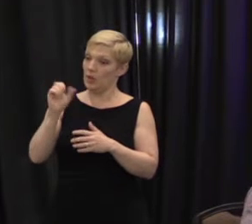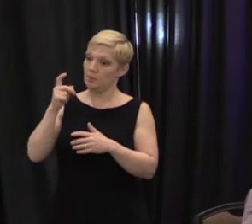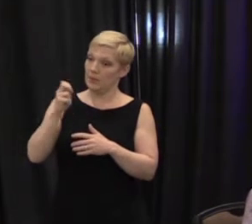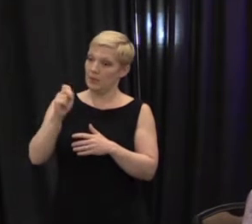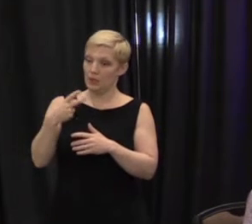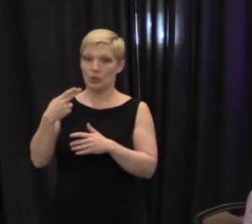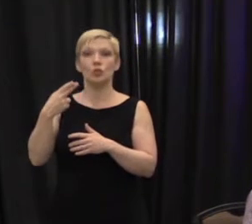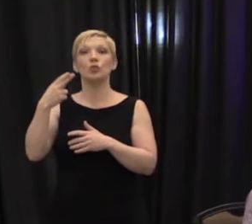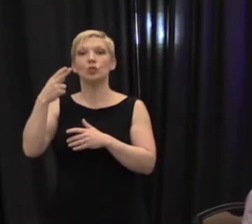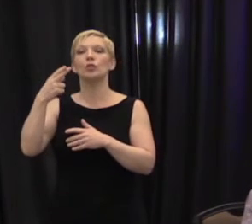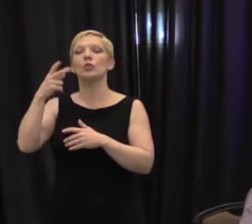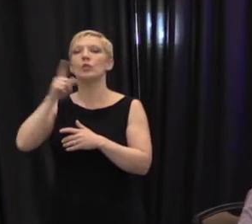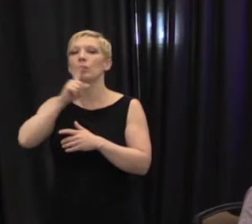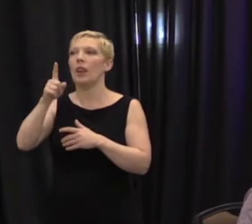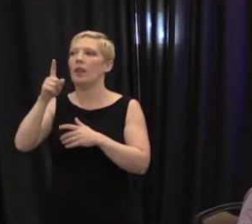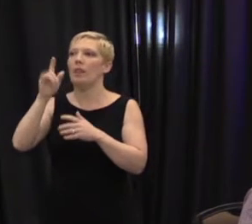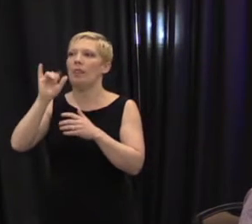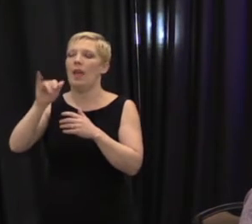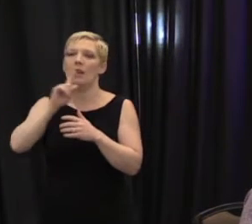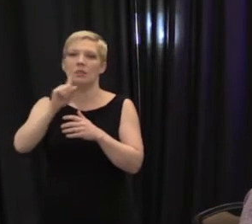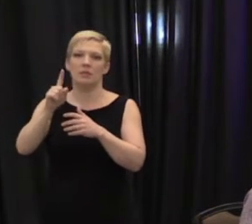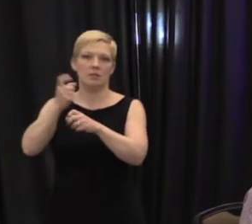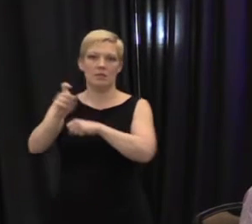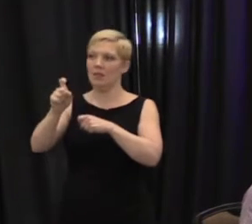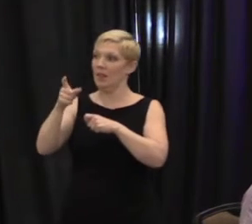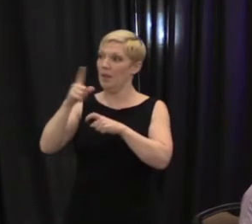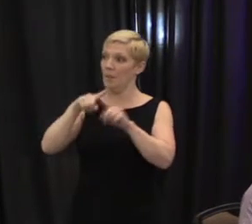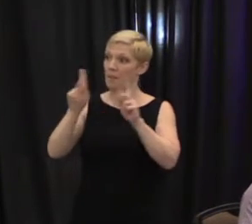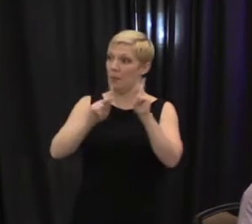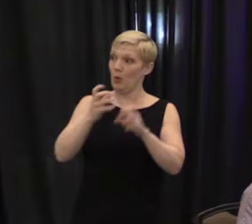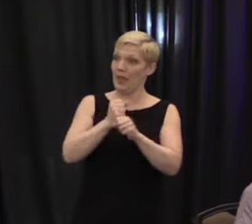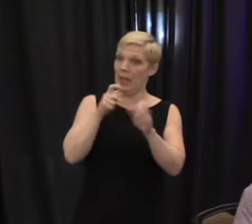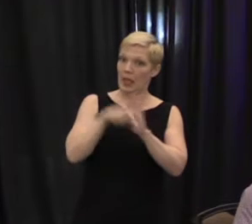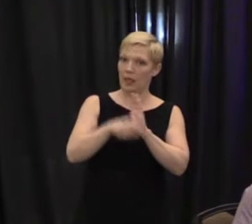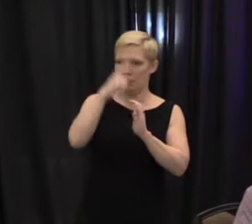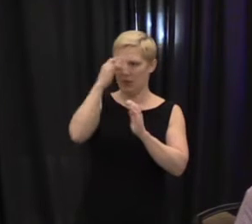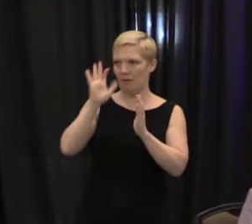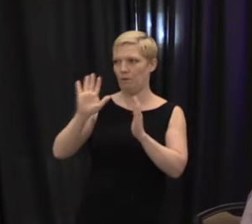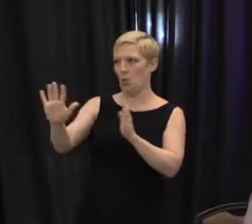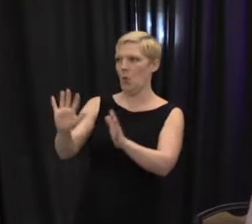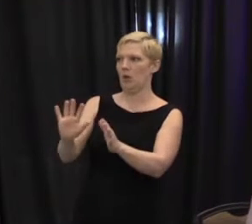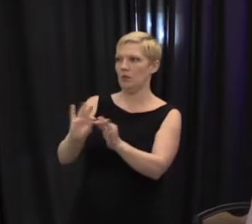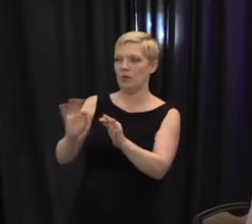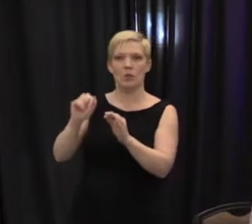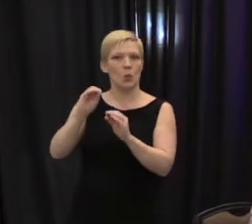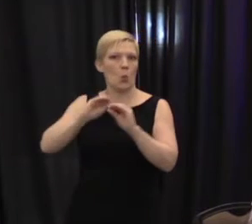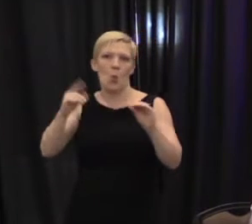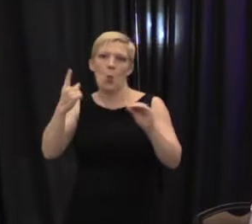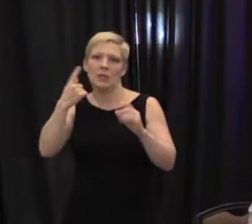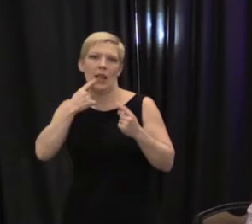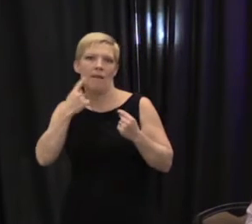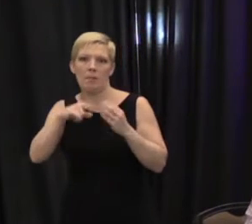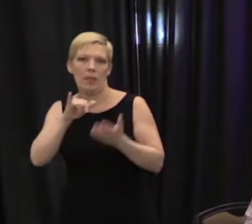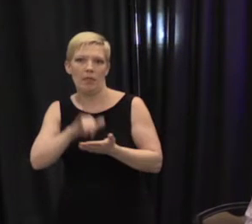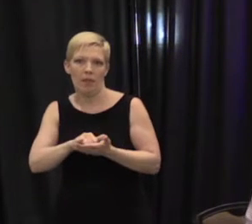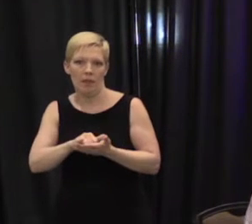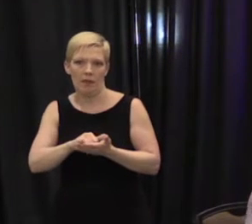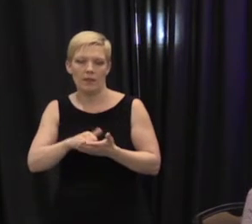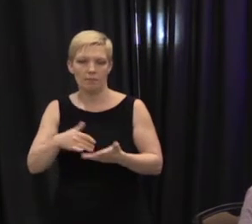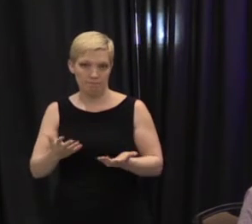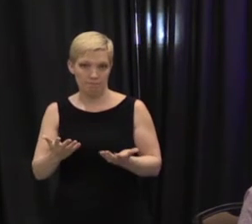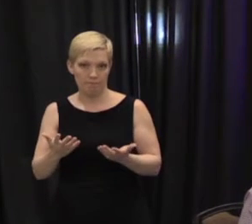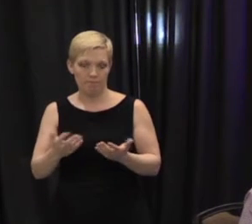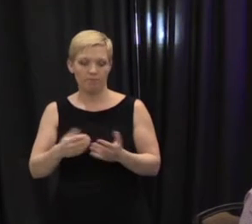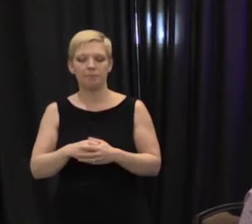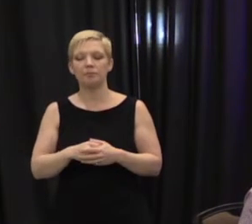get killed because of your statement. So no one should be laughing at that. And for some folks, for him at least,